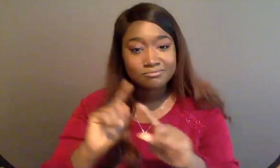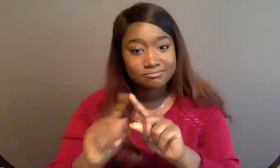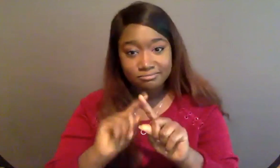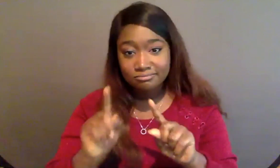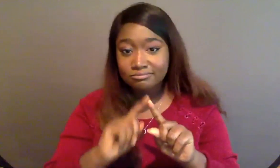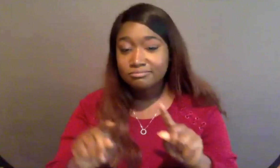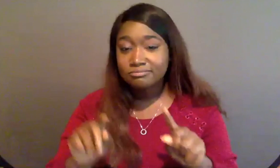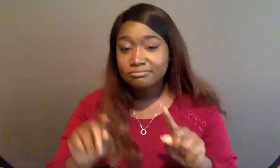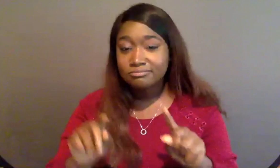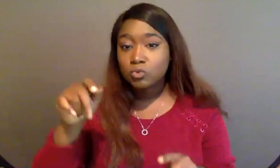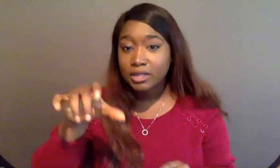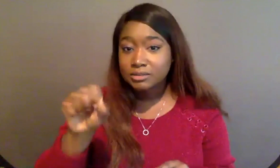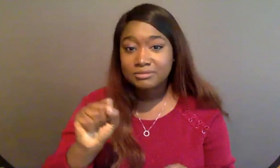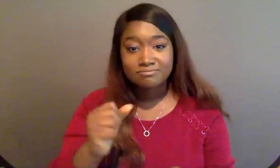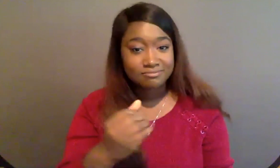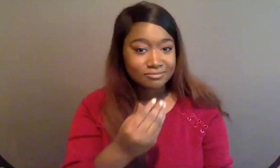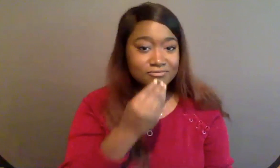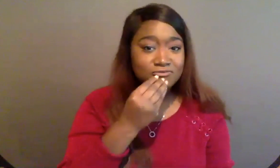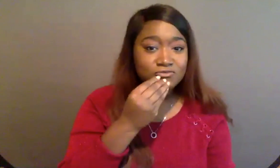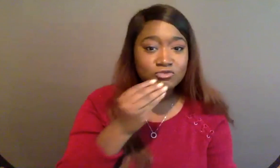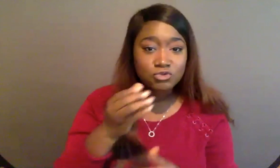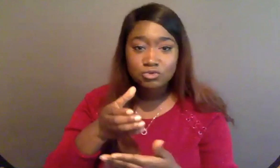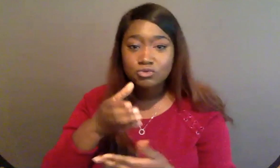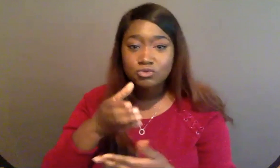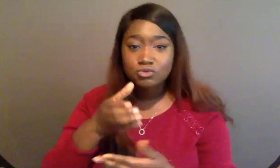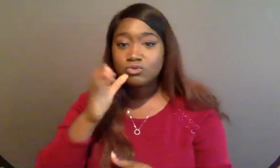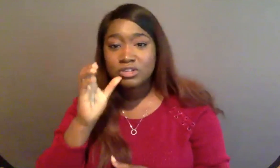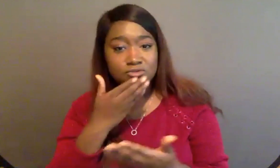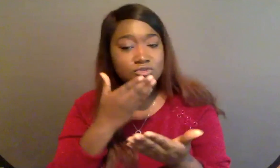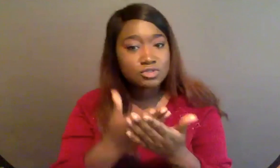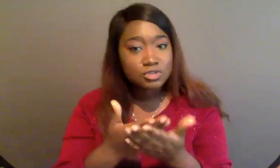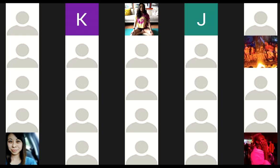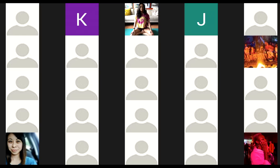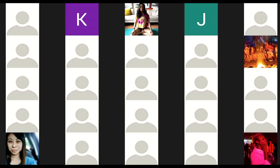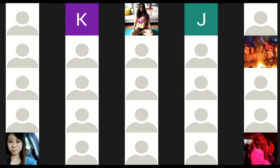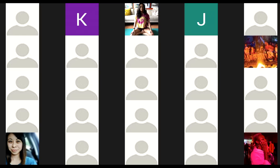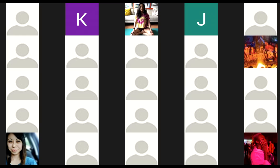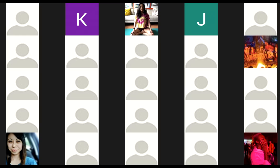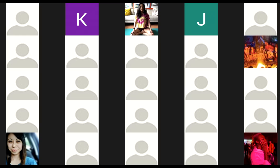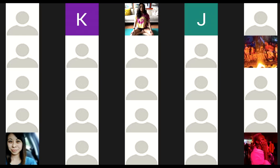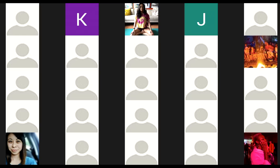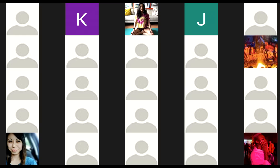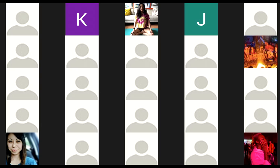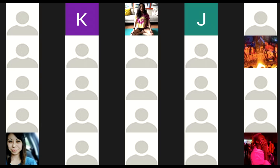drinks and foods. And it's got a nice intro to the medicine.